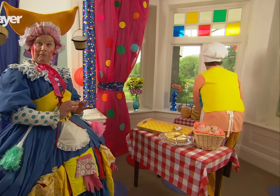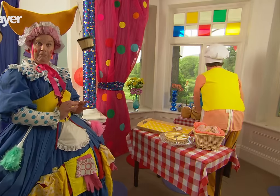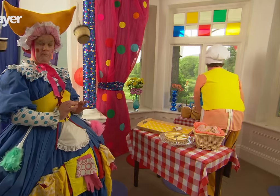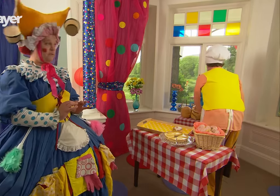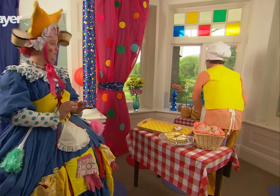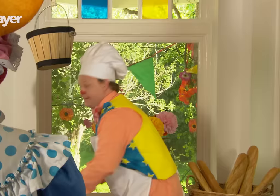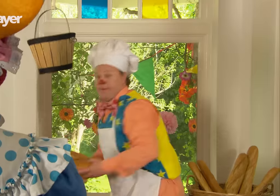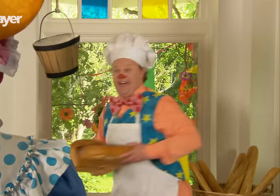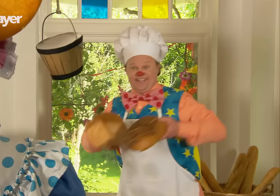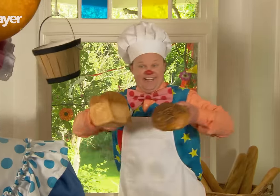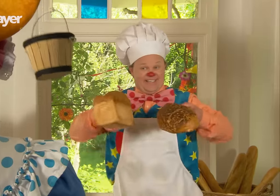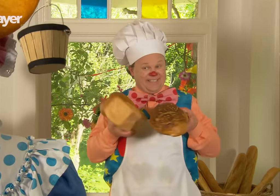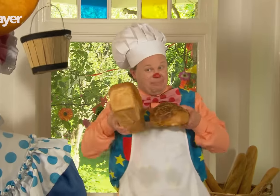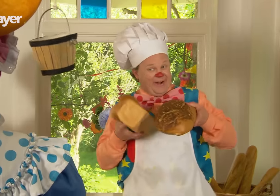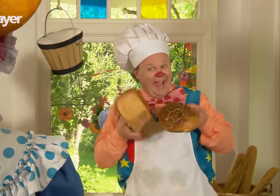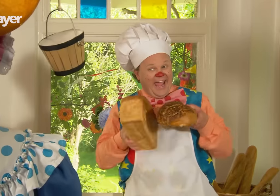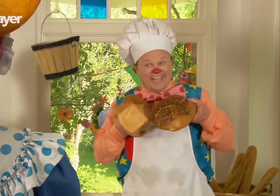Would you like some delicious bread?